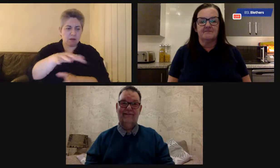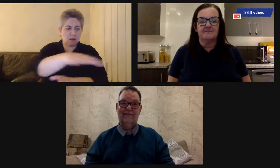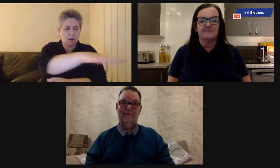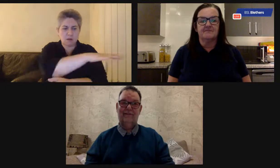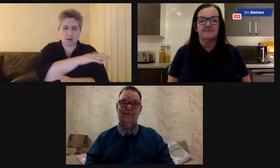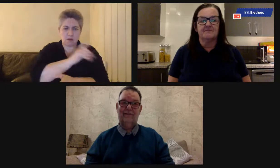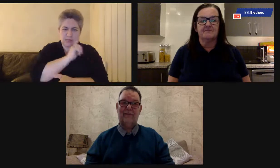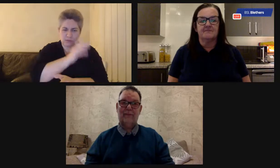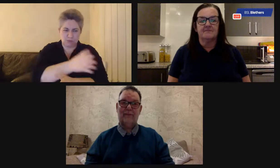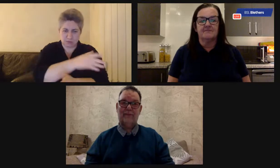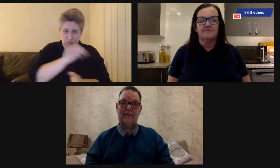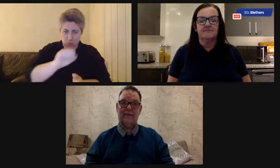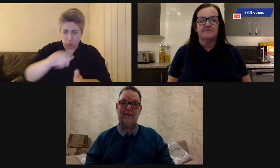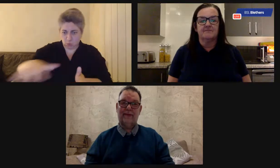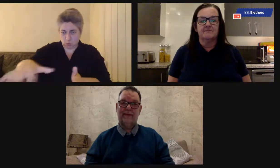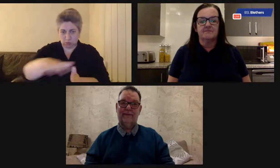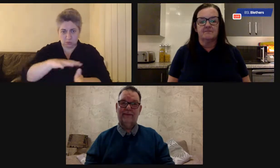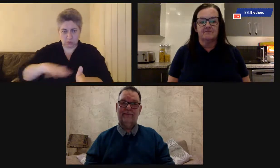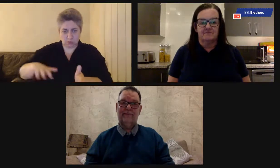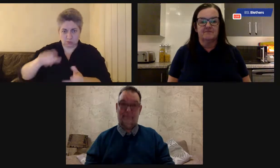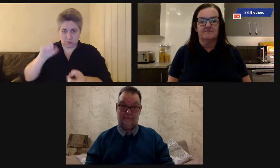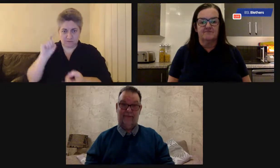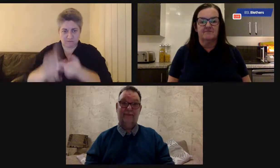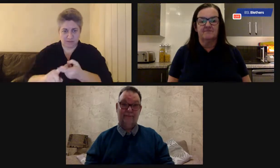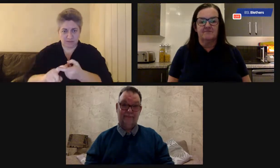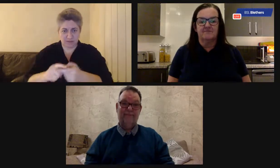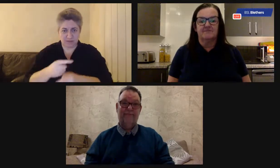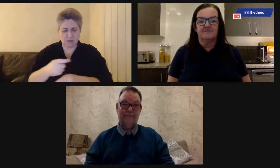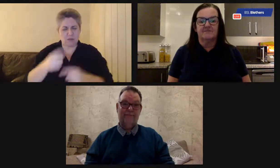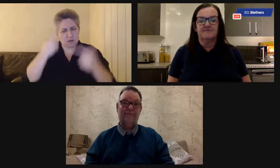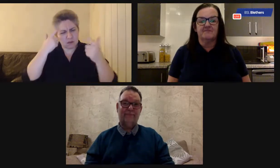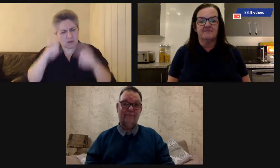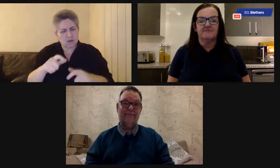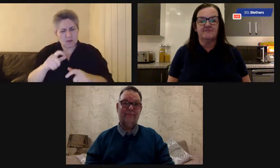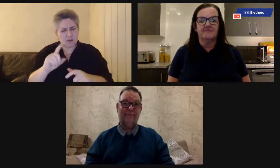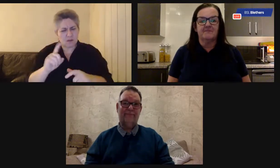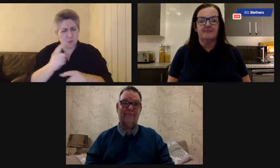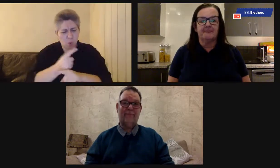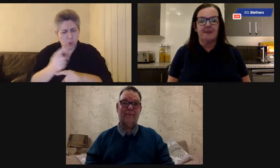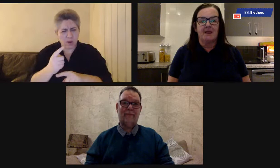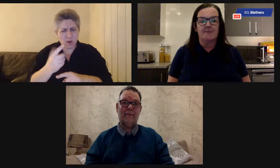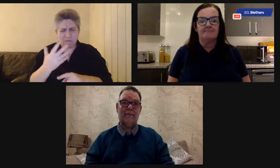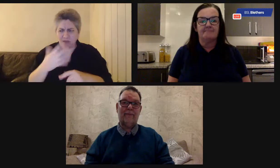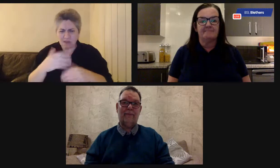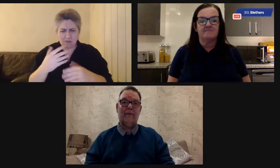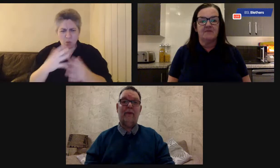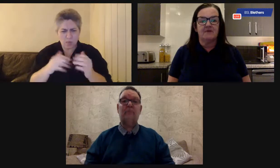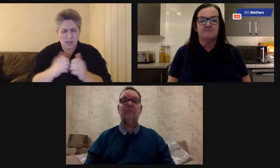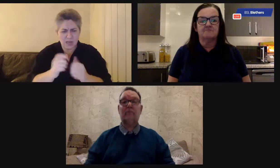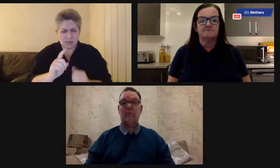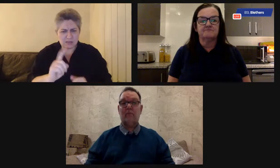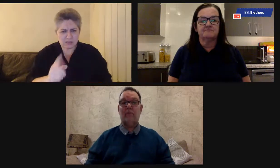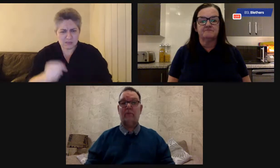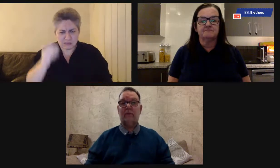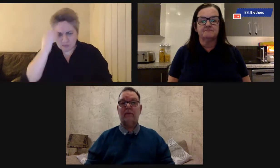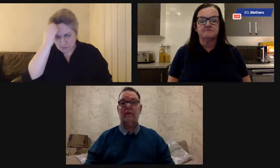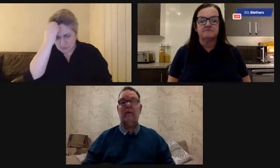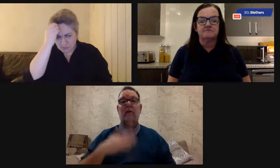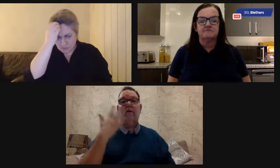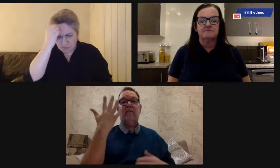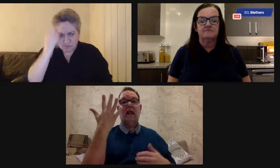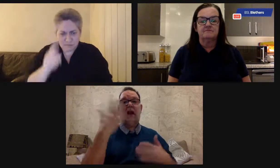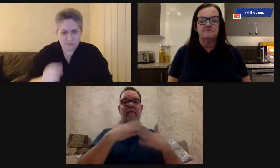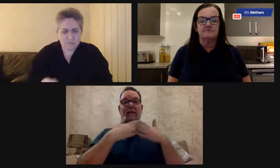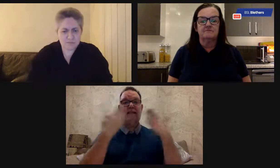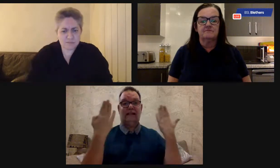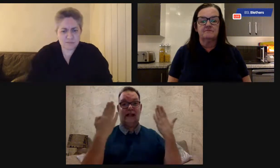like a deaf village and a deaf area there where everybody you met could communicate. Oh wow, that's amazing. So how long